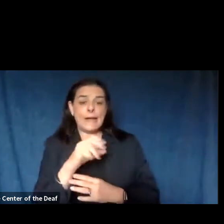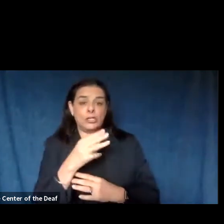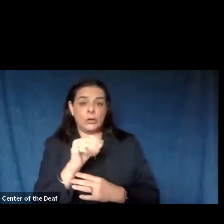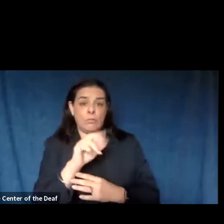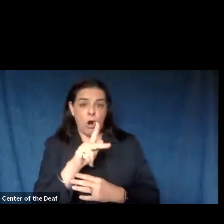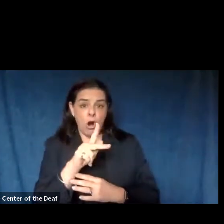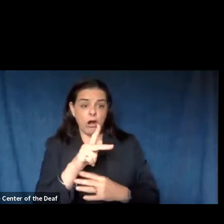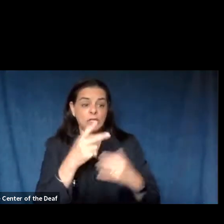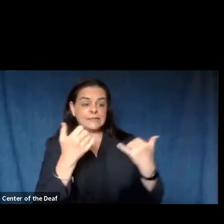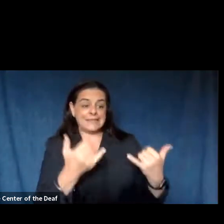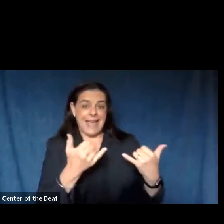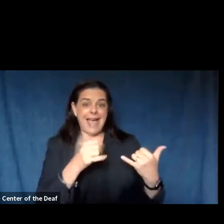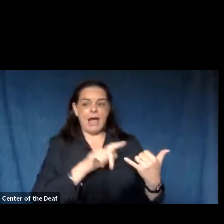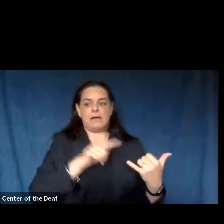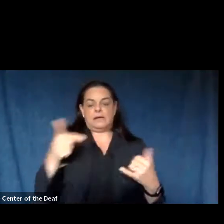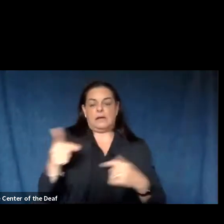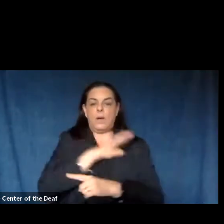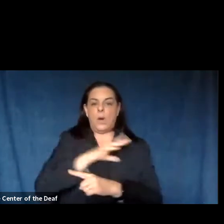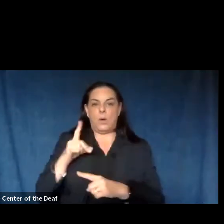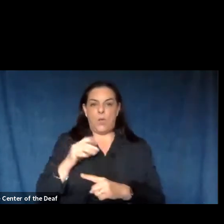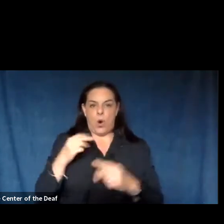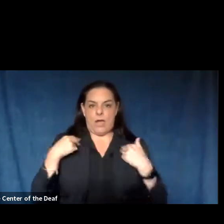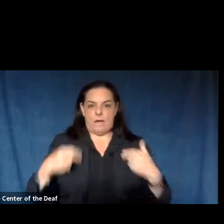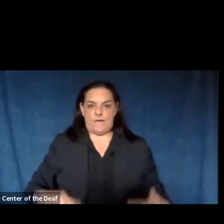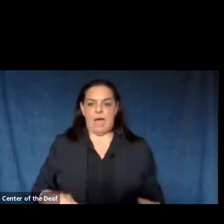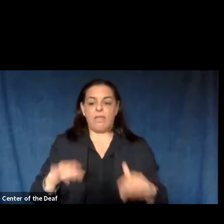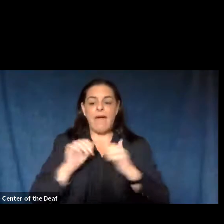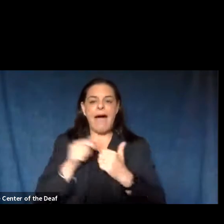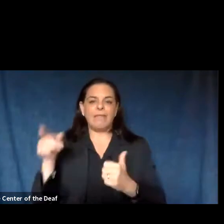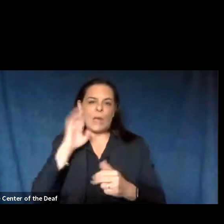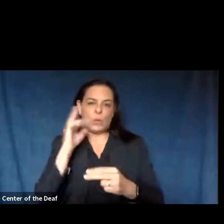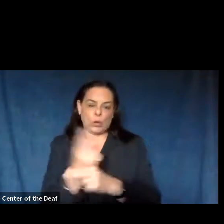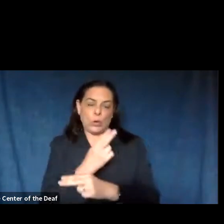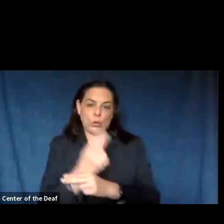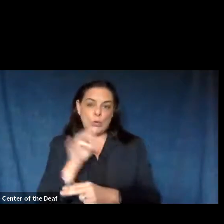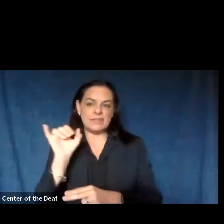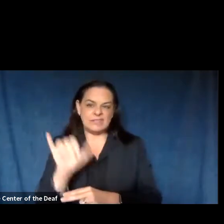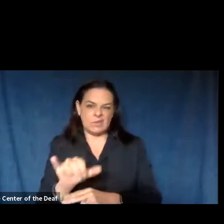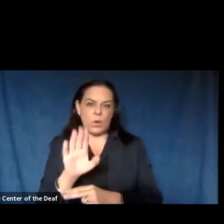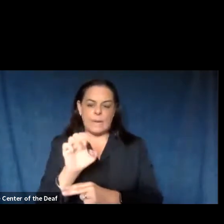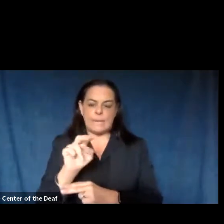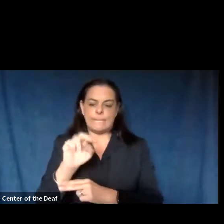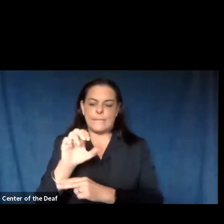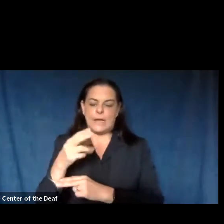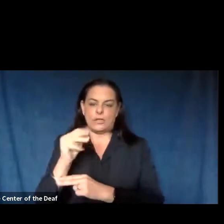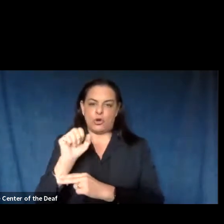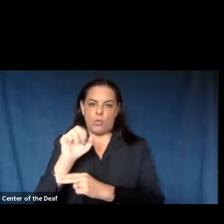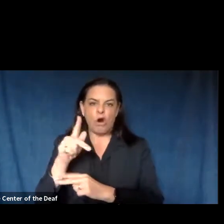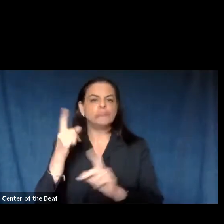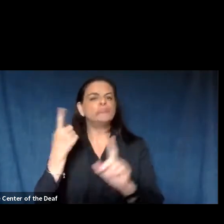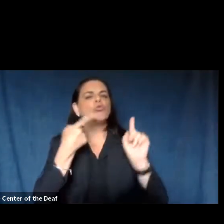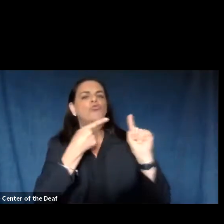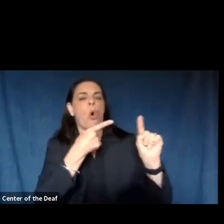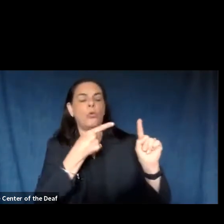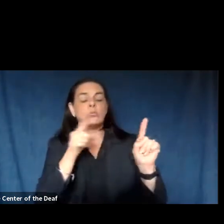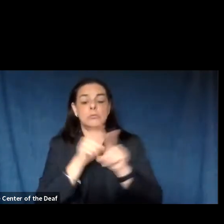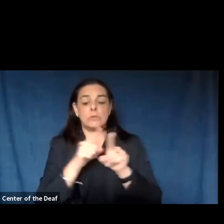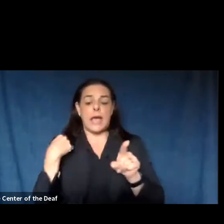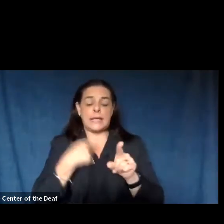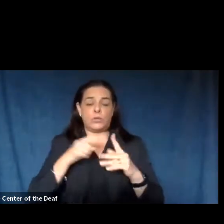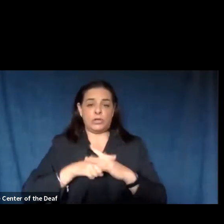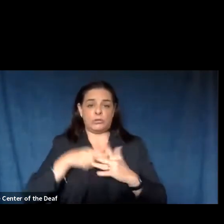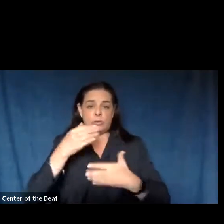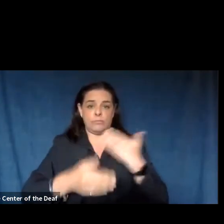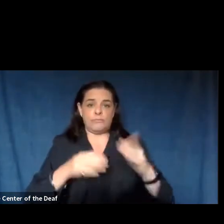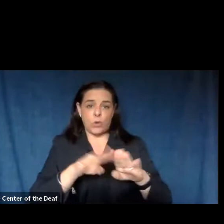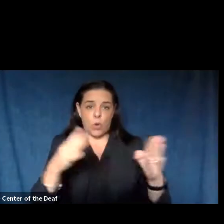Health's decision on how they will utilize those benchmarks as our community moves through the reopening process. We